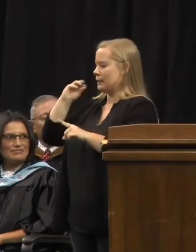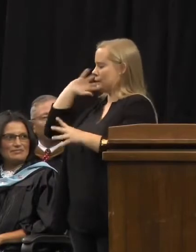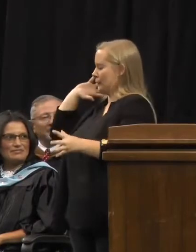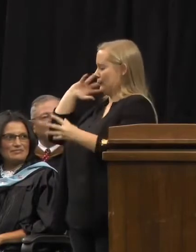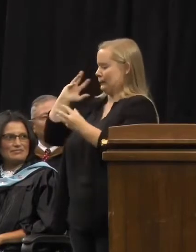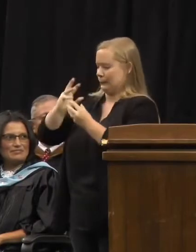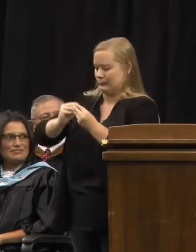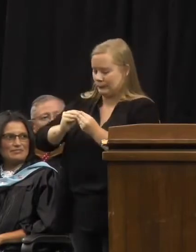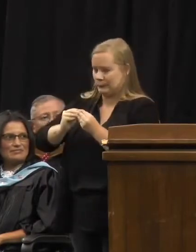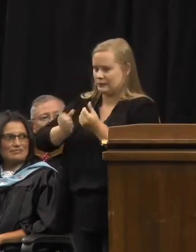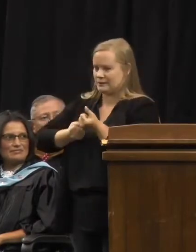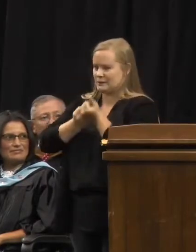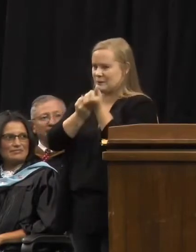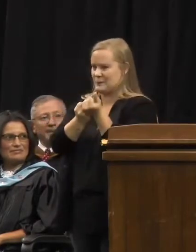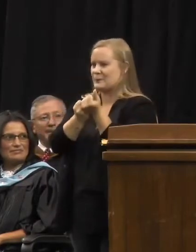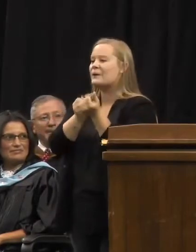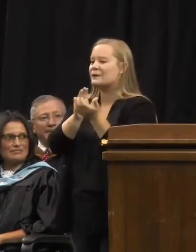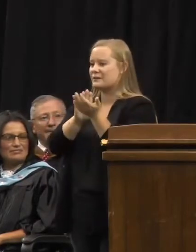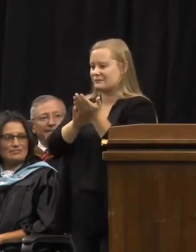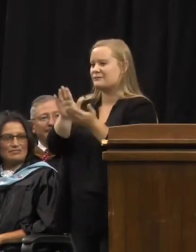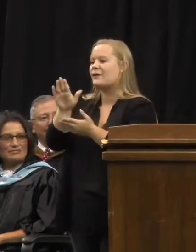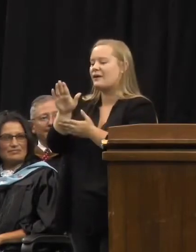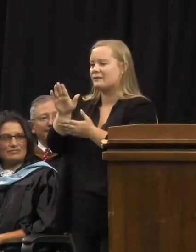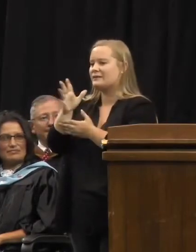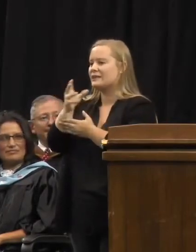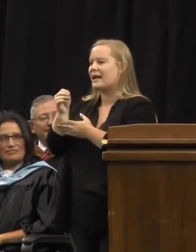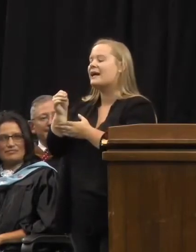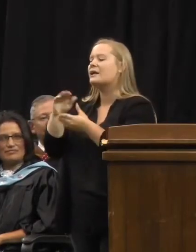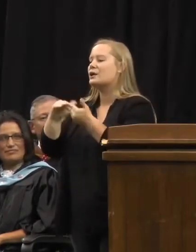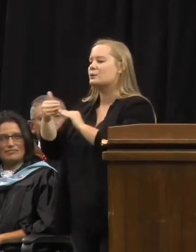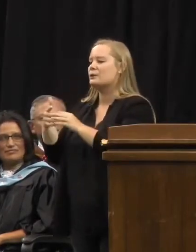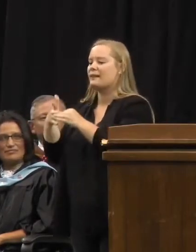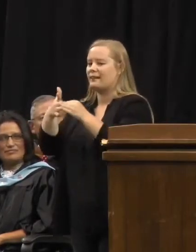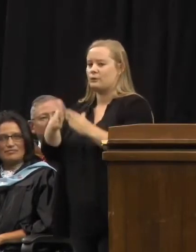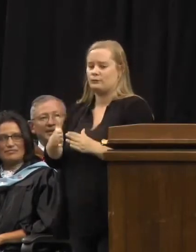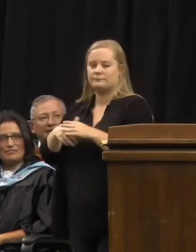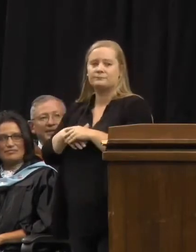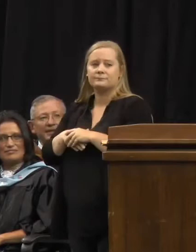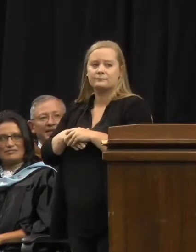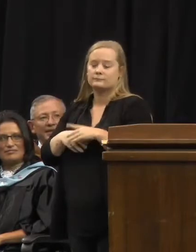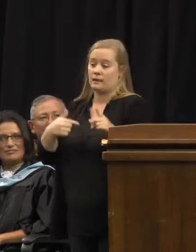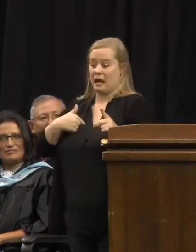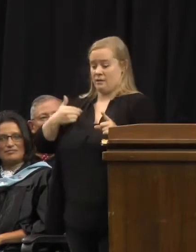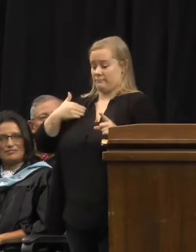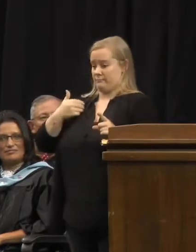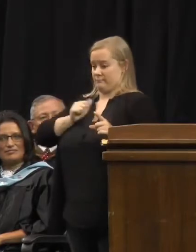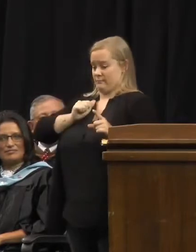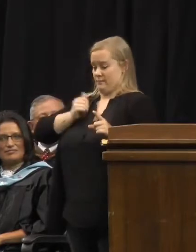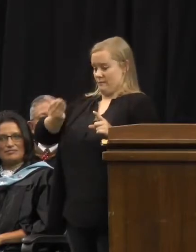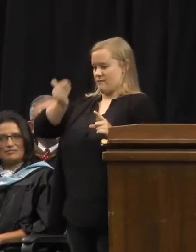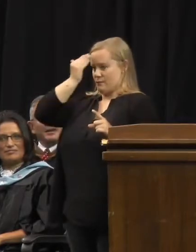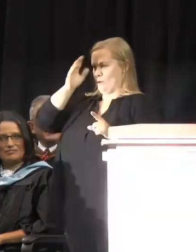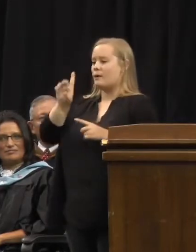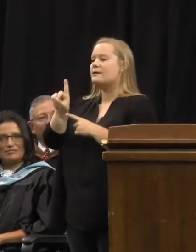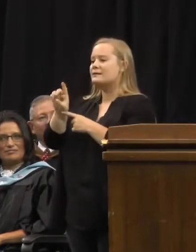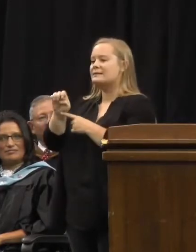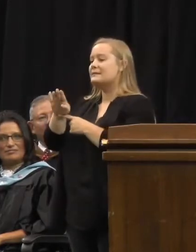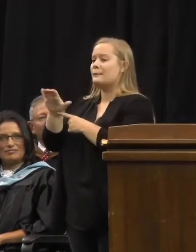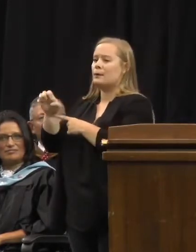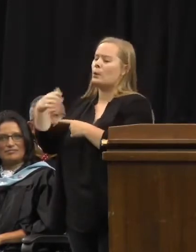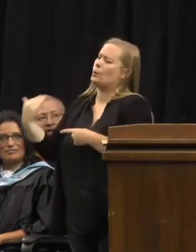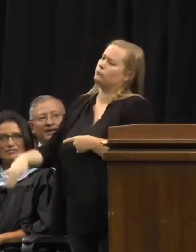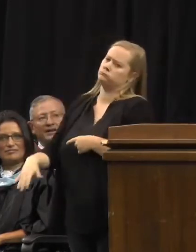community college supporter and a community leader. Now, I know Debbie is wicked